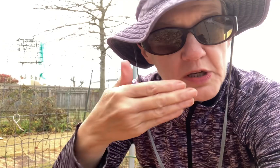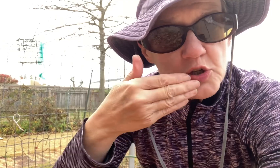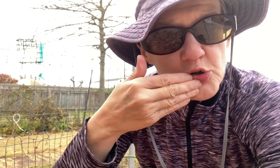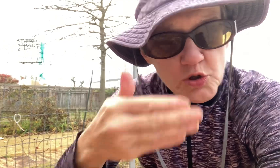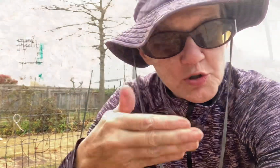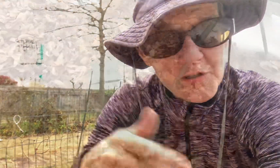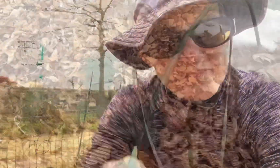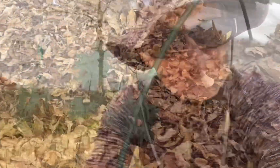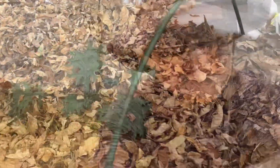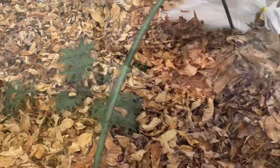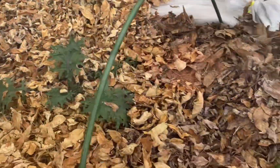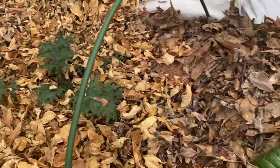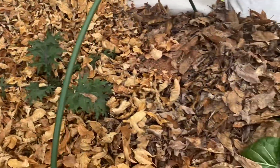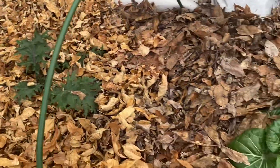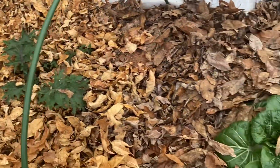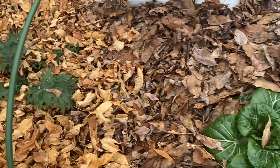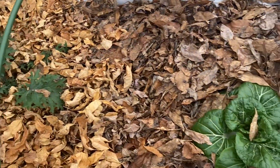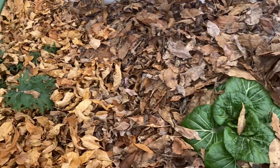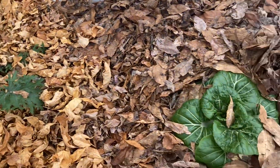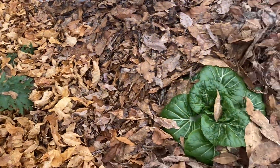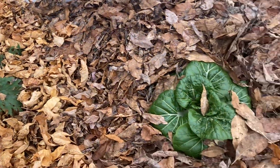they're still doing good.